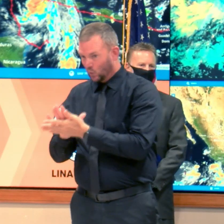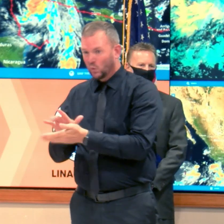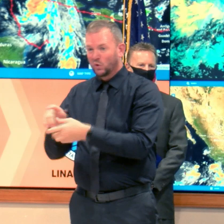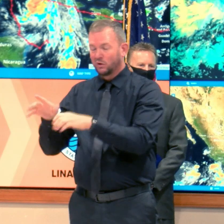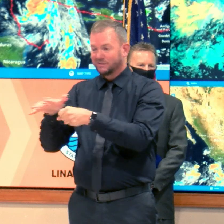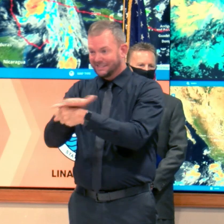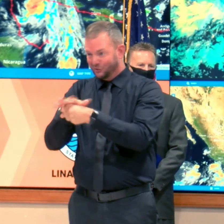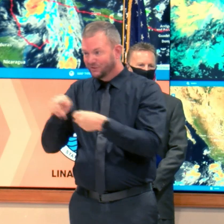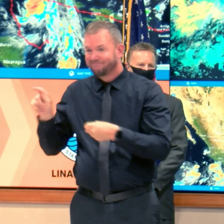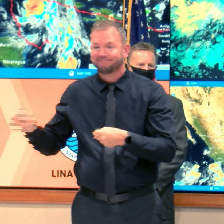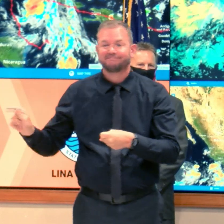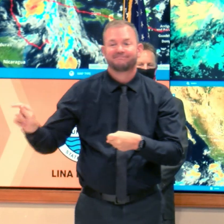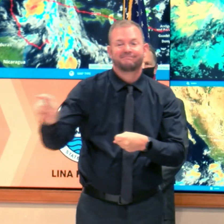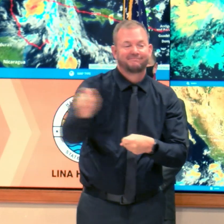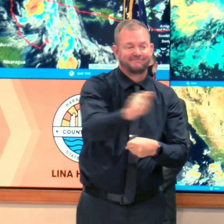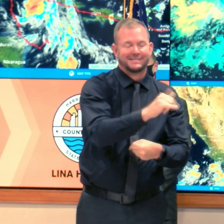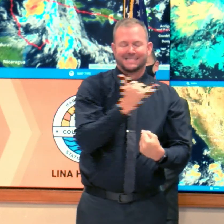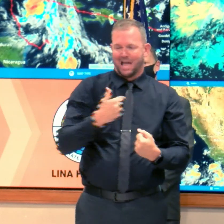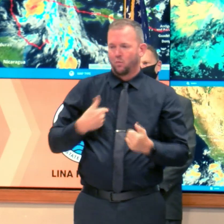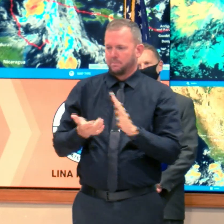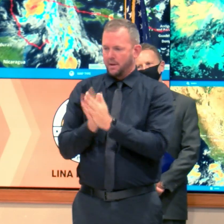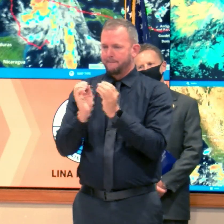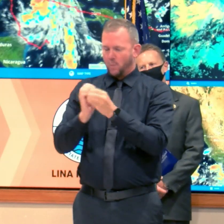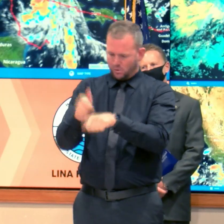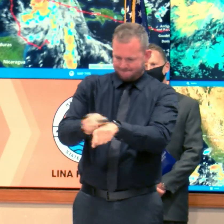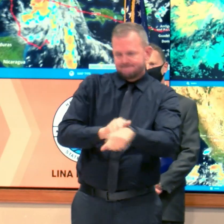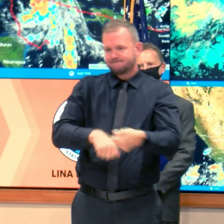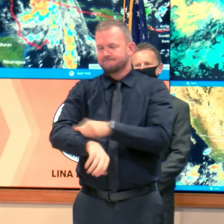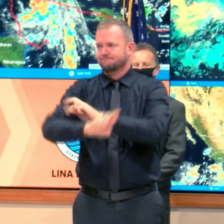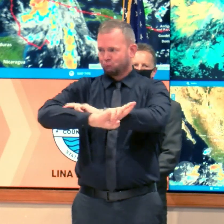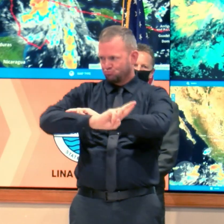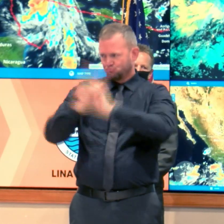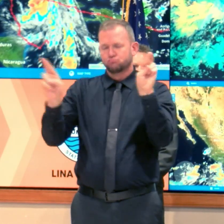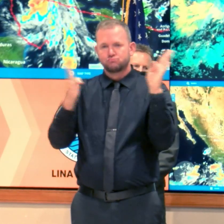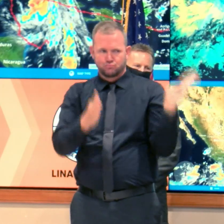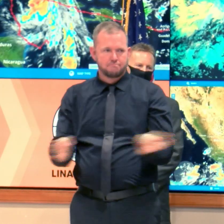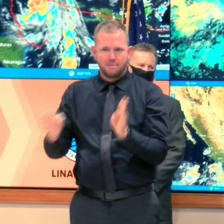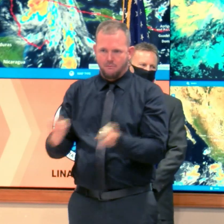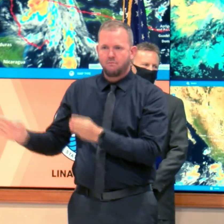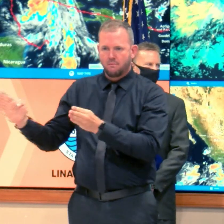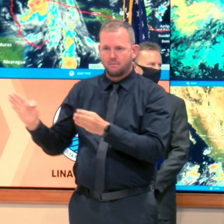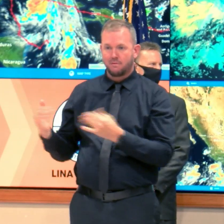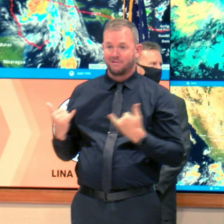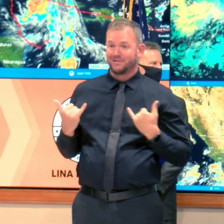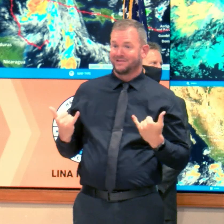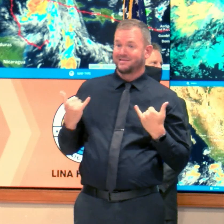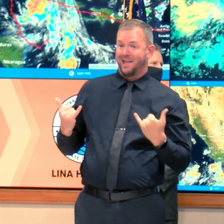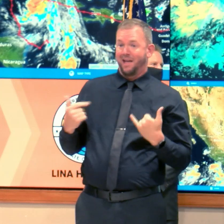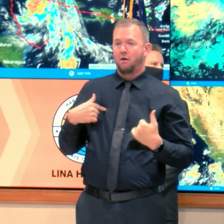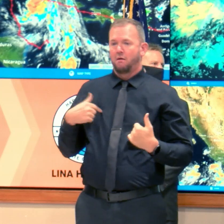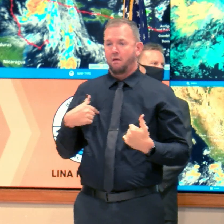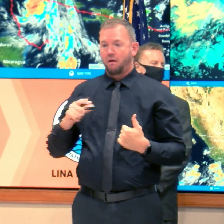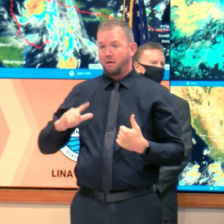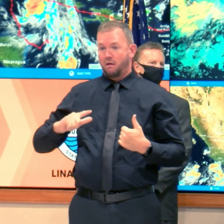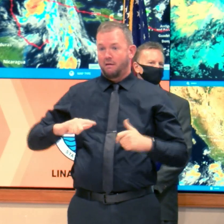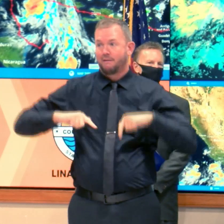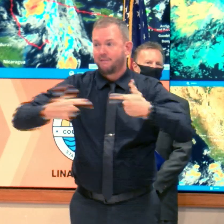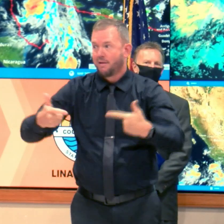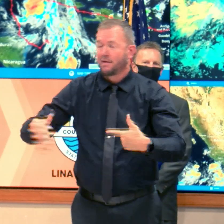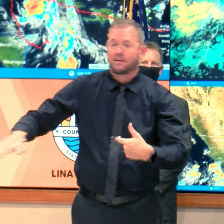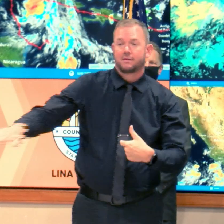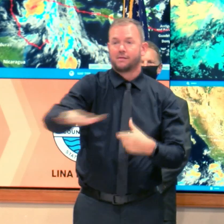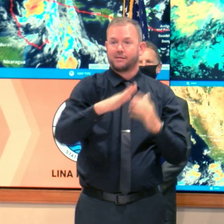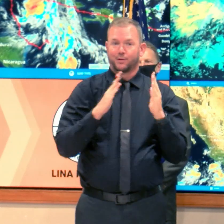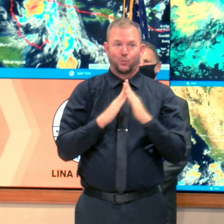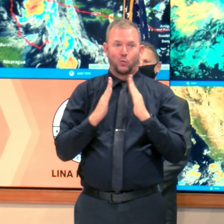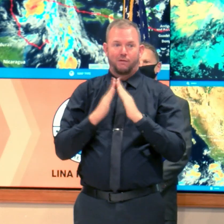with our preparation. And now it is your turn, the community's turn. Right now, residents across Harris County and in our